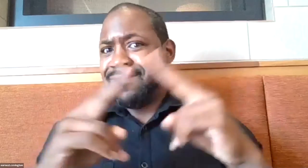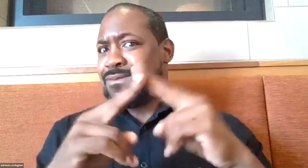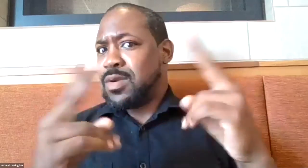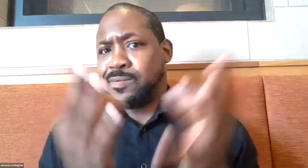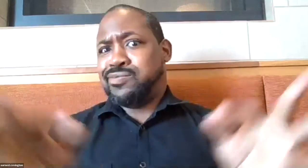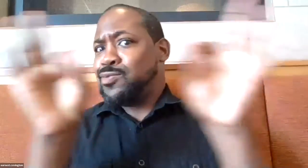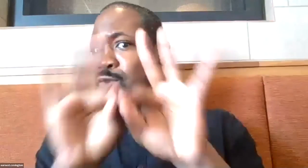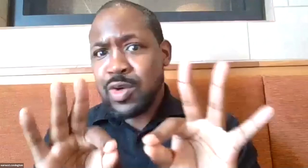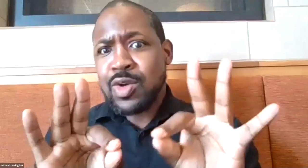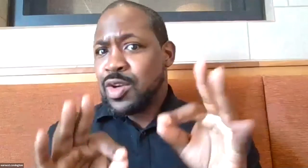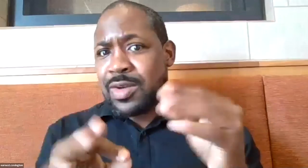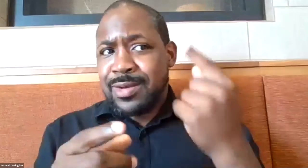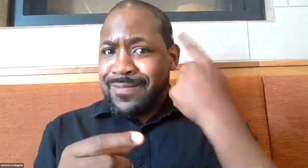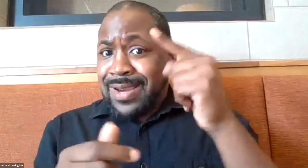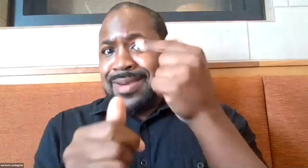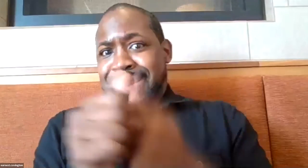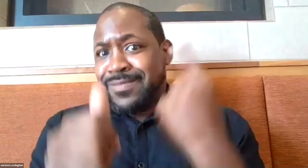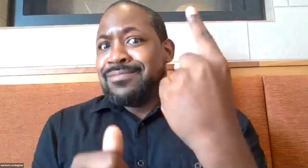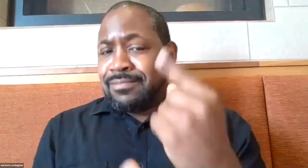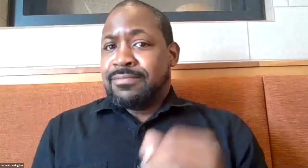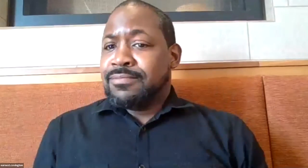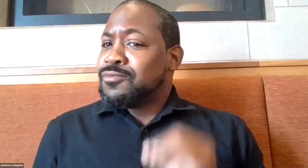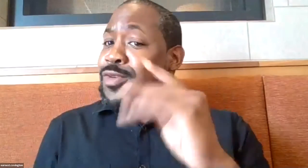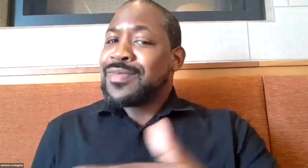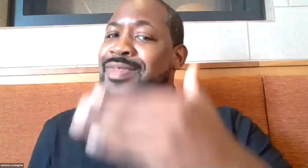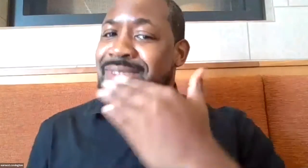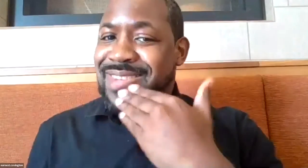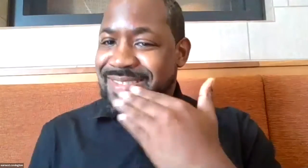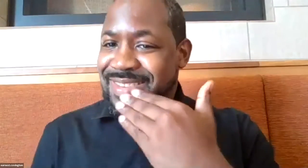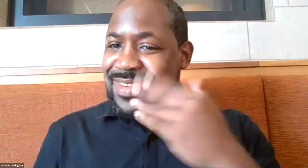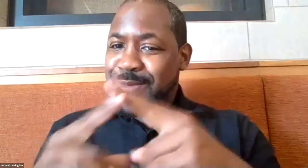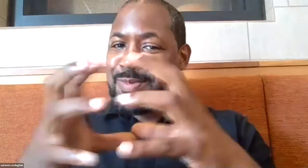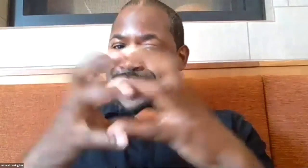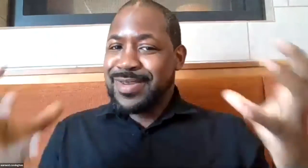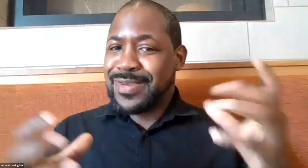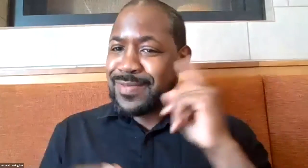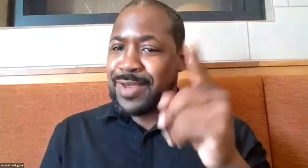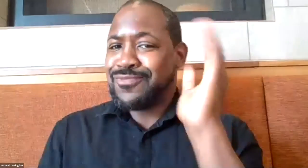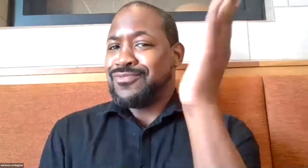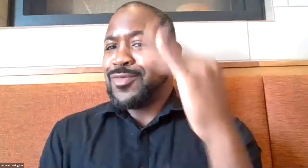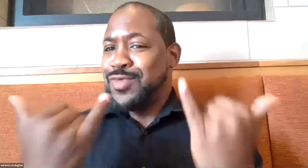can let other people know about it, because this is really critical information for everyone, in fact. So I